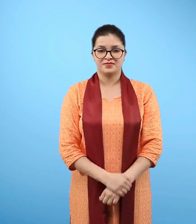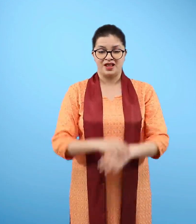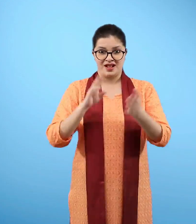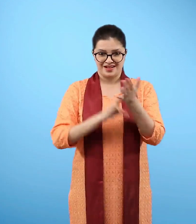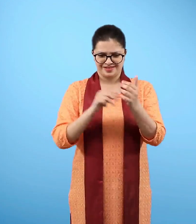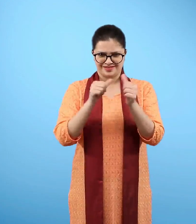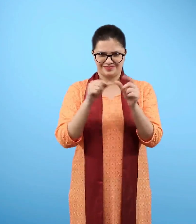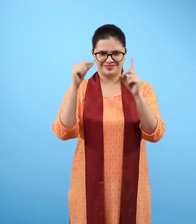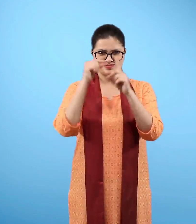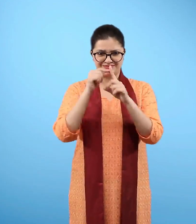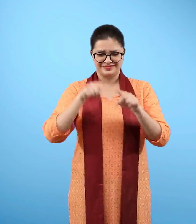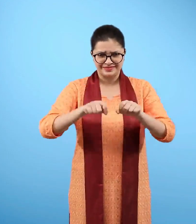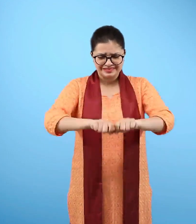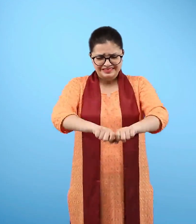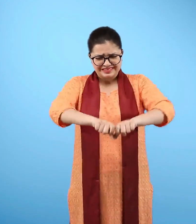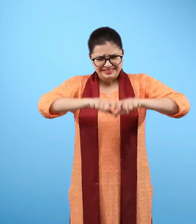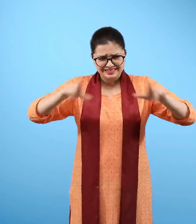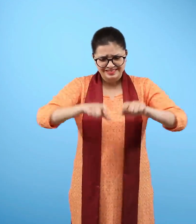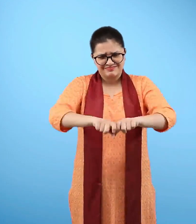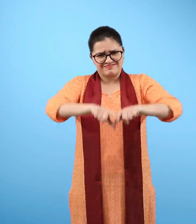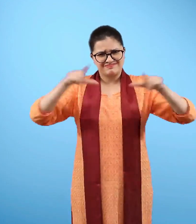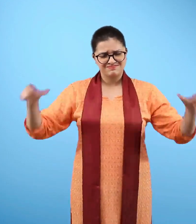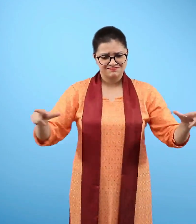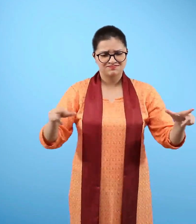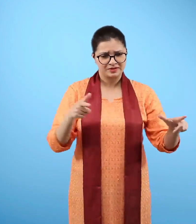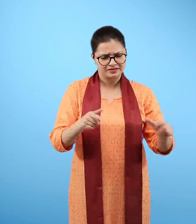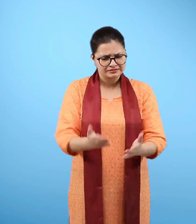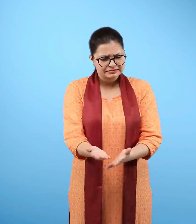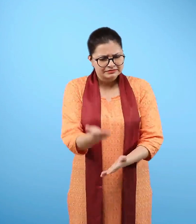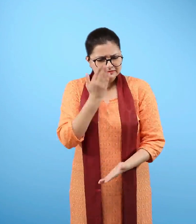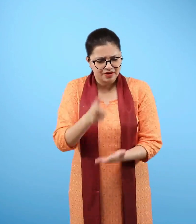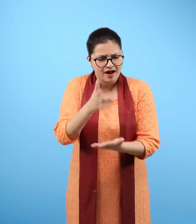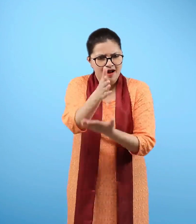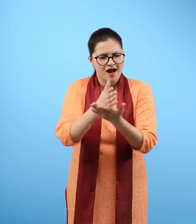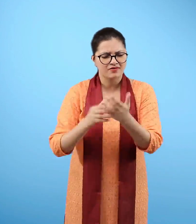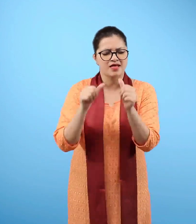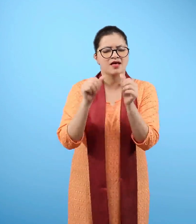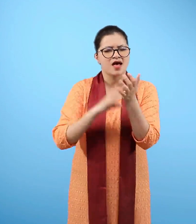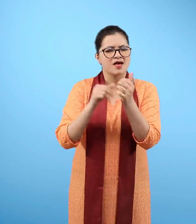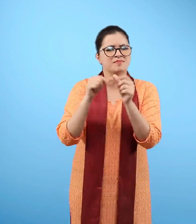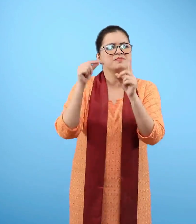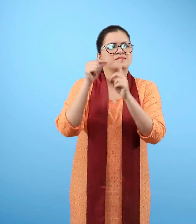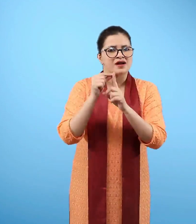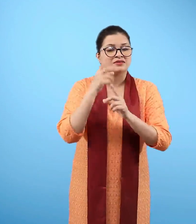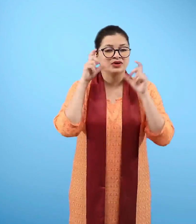If we zoom in to look more closely at one part of the map, it looks like